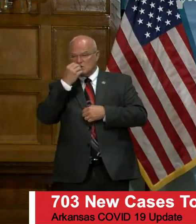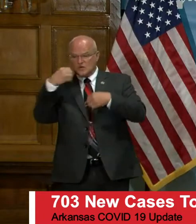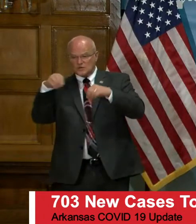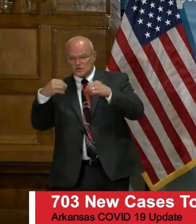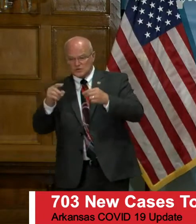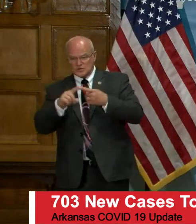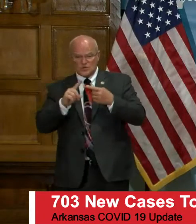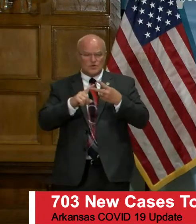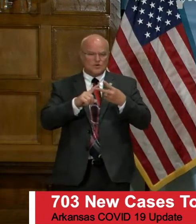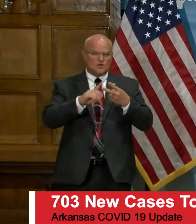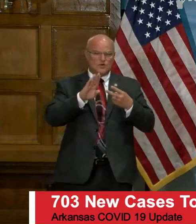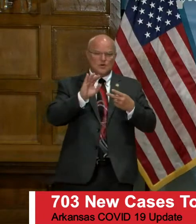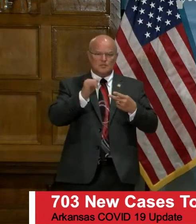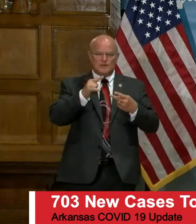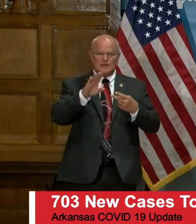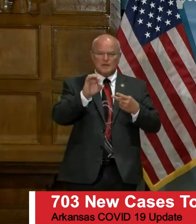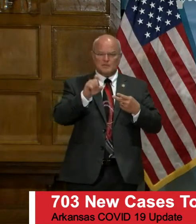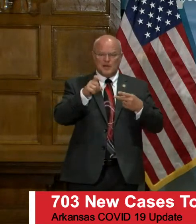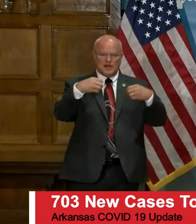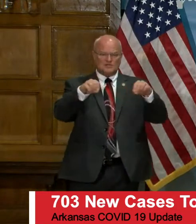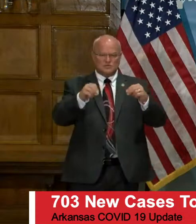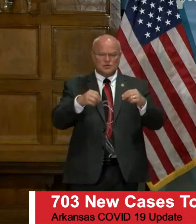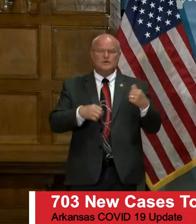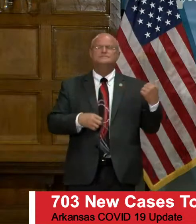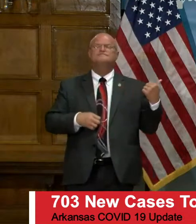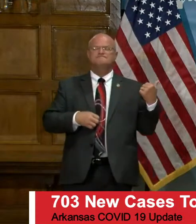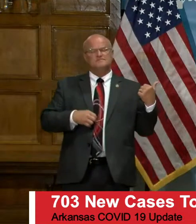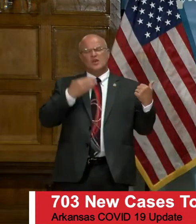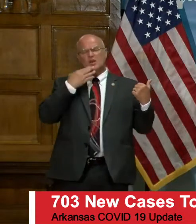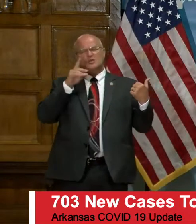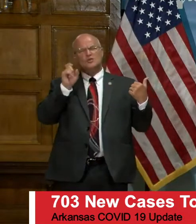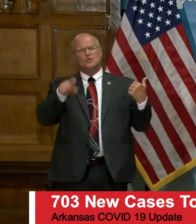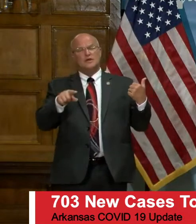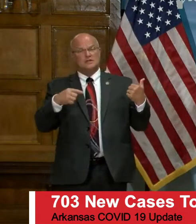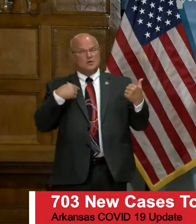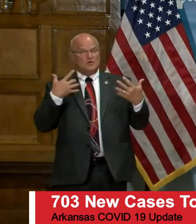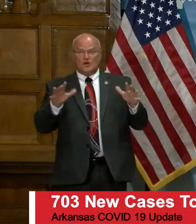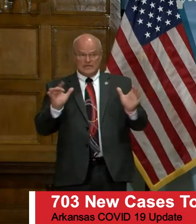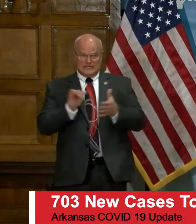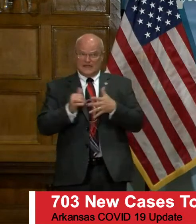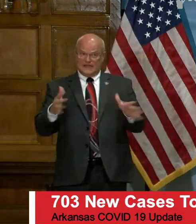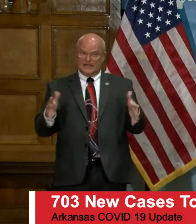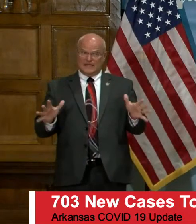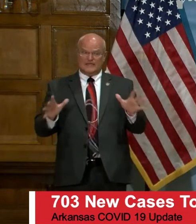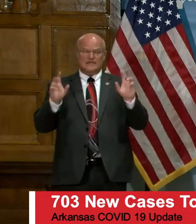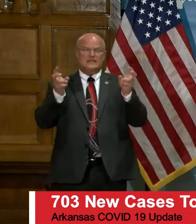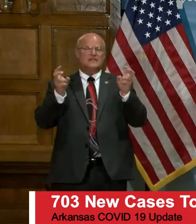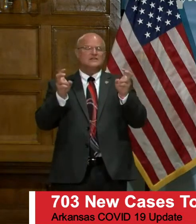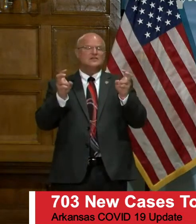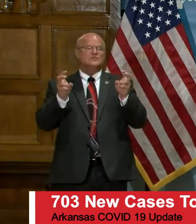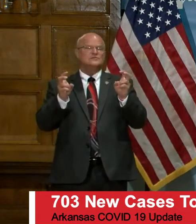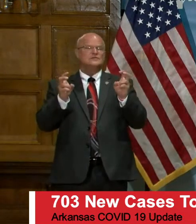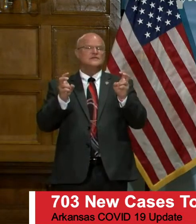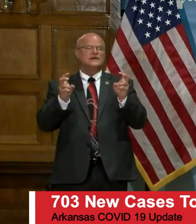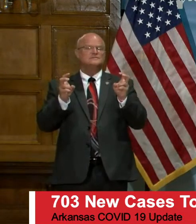or a big box store? That's a good question, and we've already done that in terms